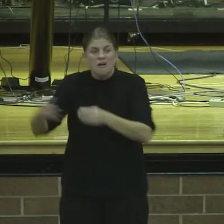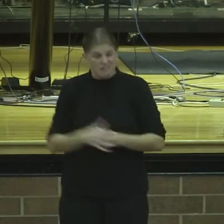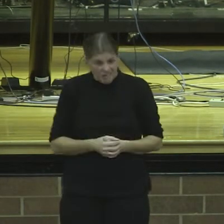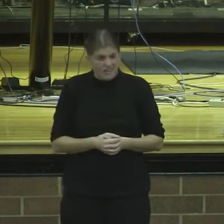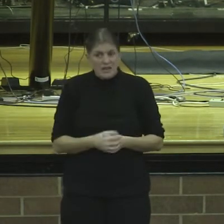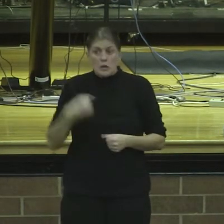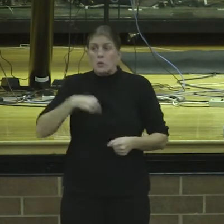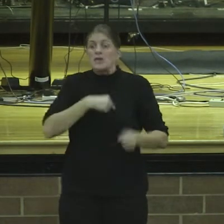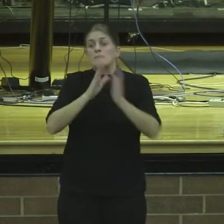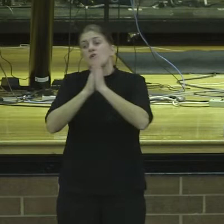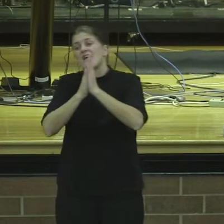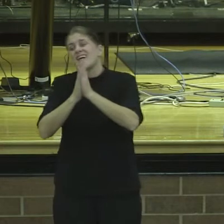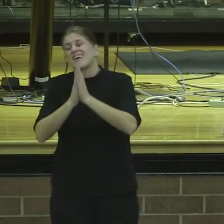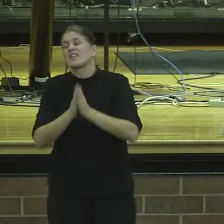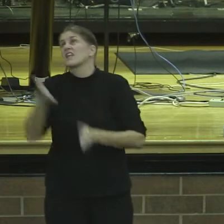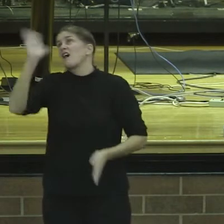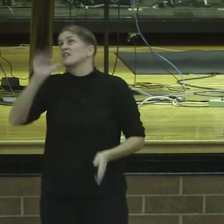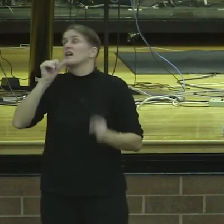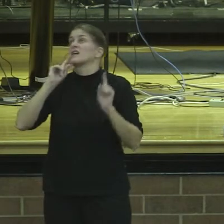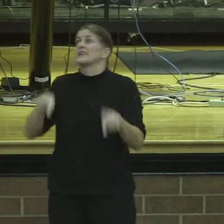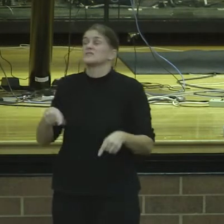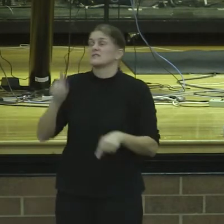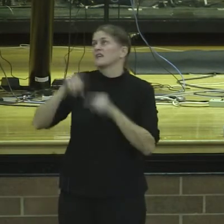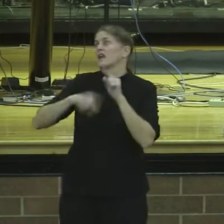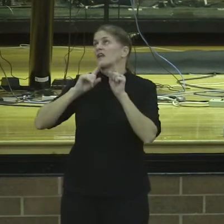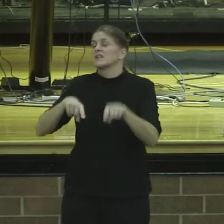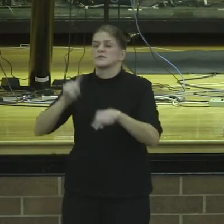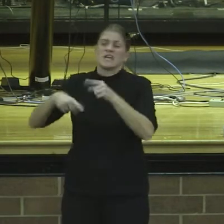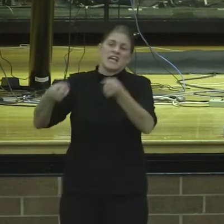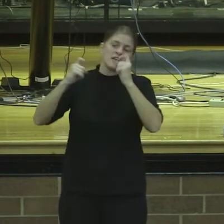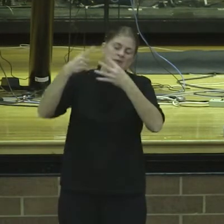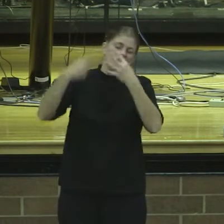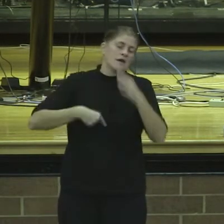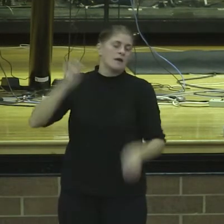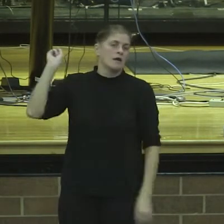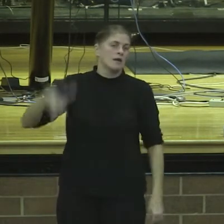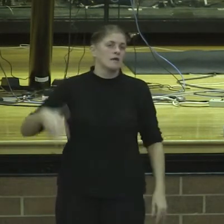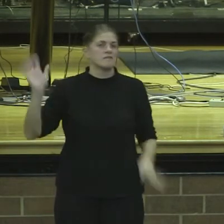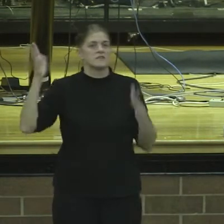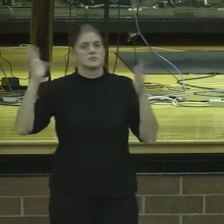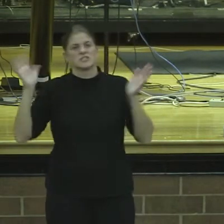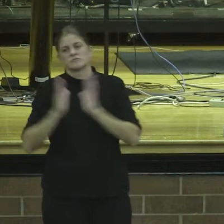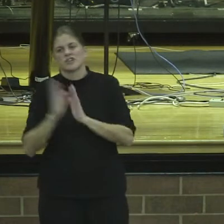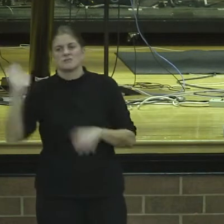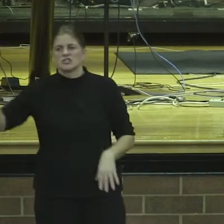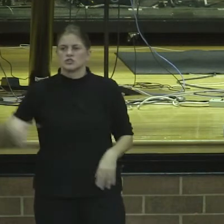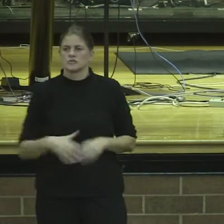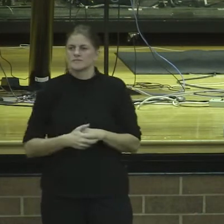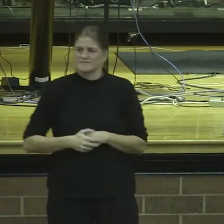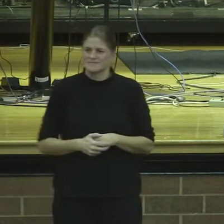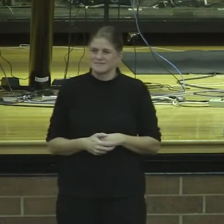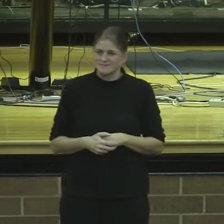We pray, and then we stop praying because we don't think that God can come up with the answers or the supplies because of the scenario. It doesn't matter where